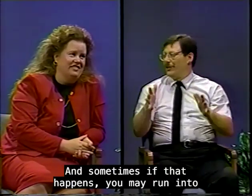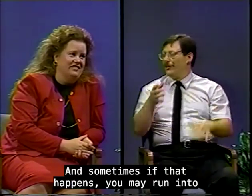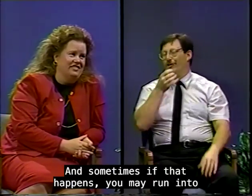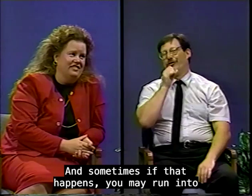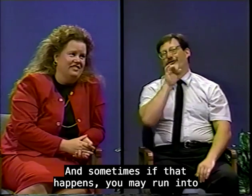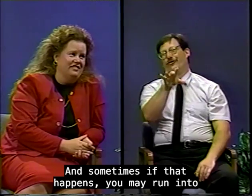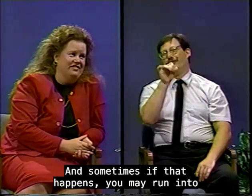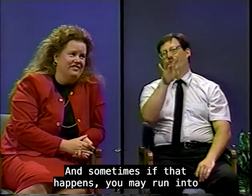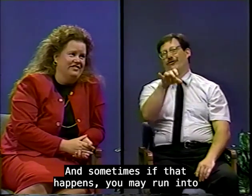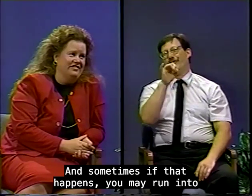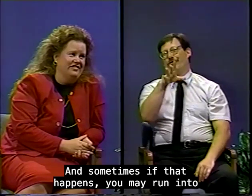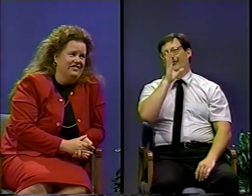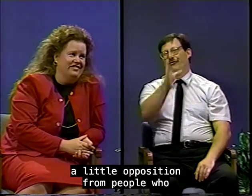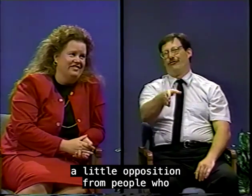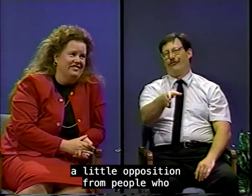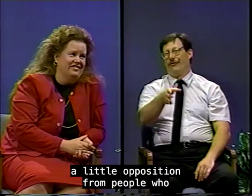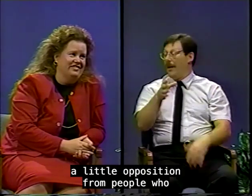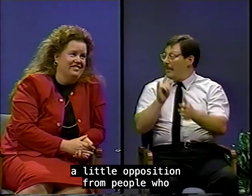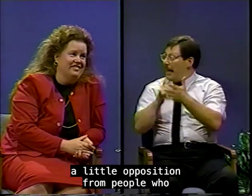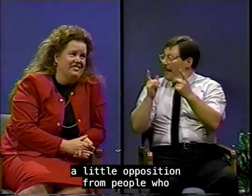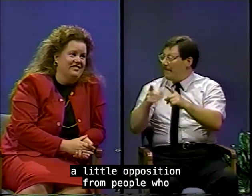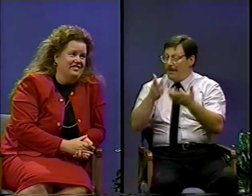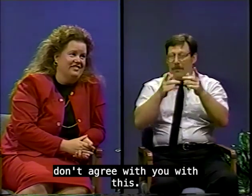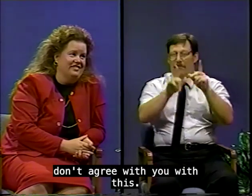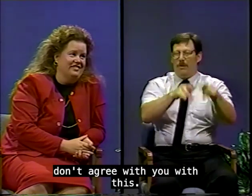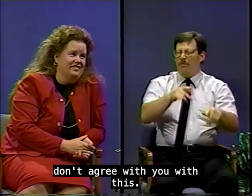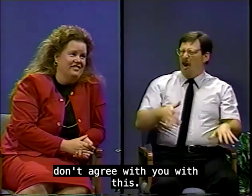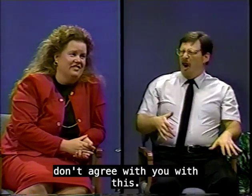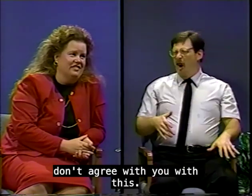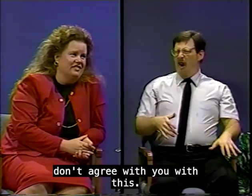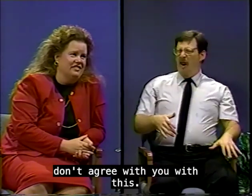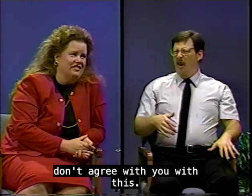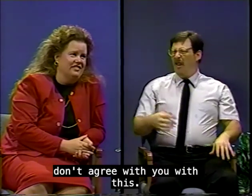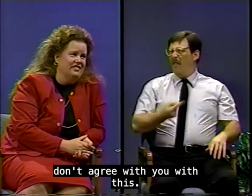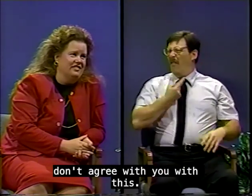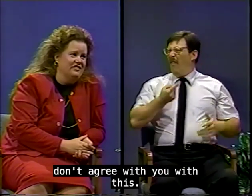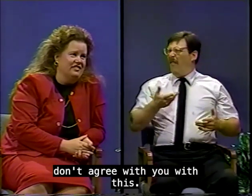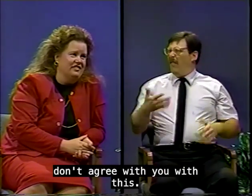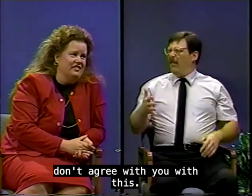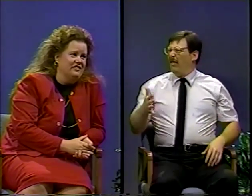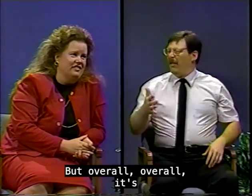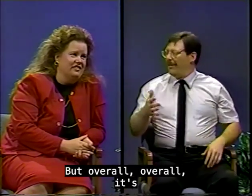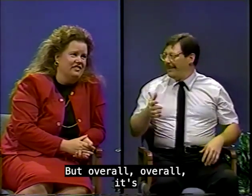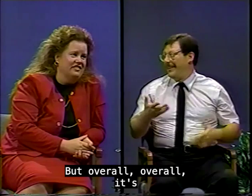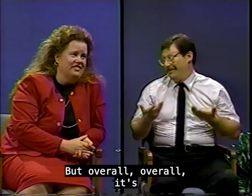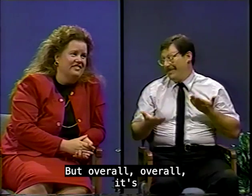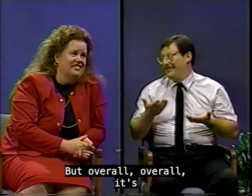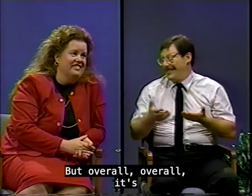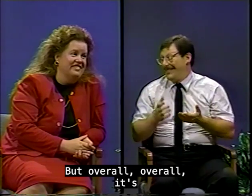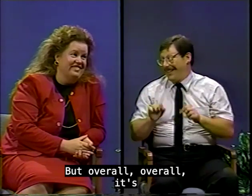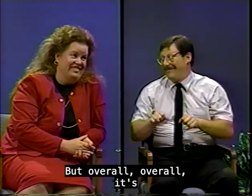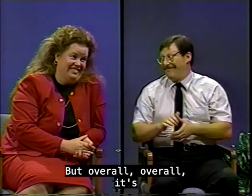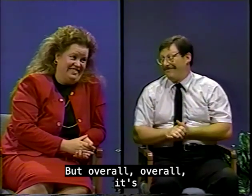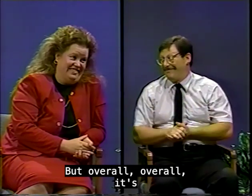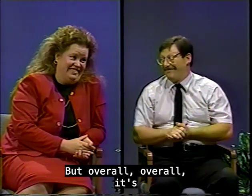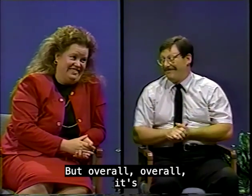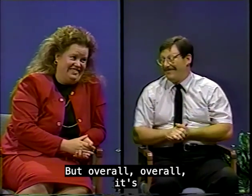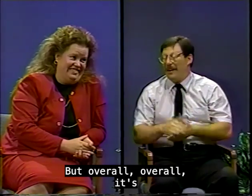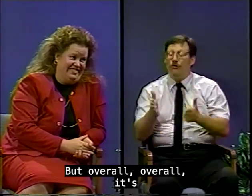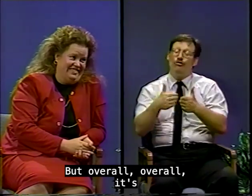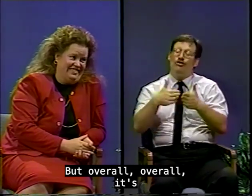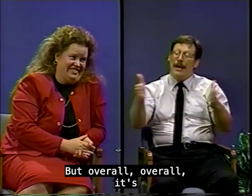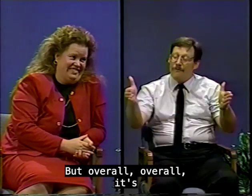if that happens, you may run into a little opposition from people who don't agree with you with this. But overall, it's a